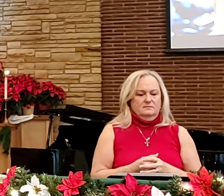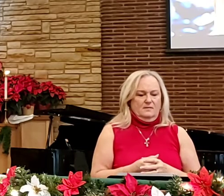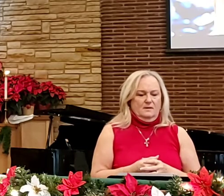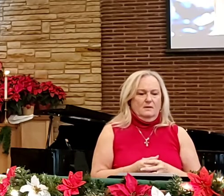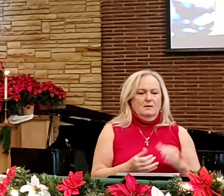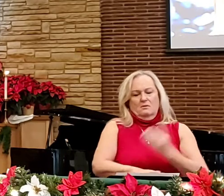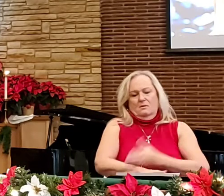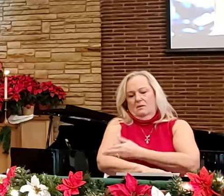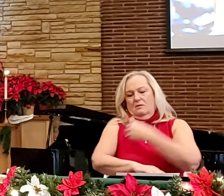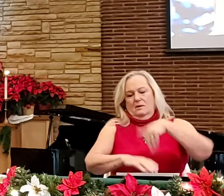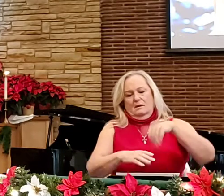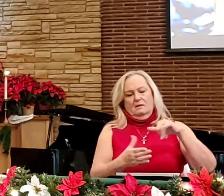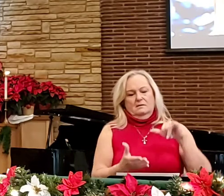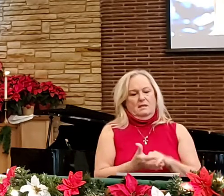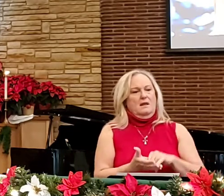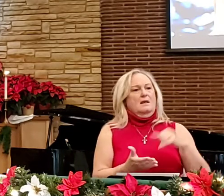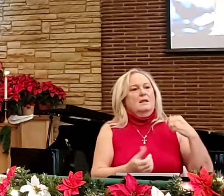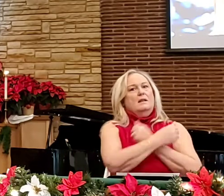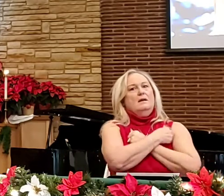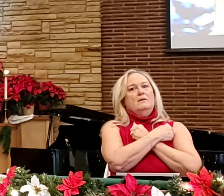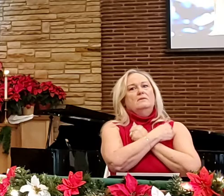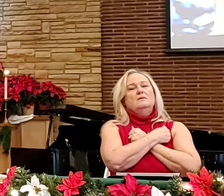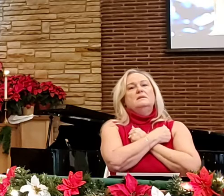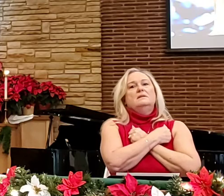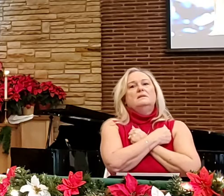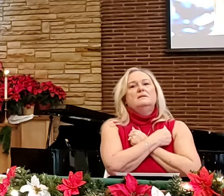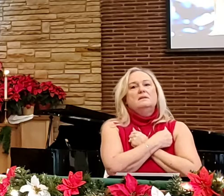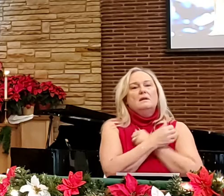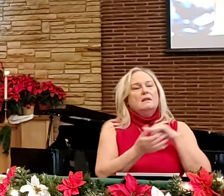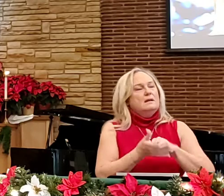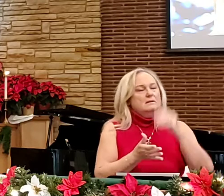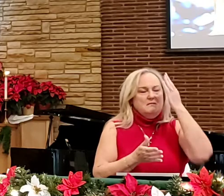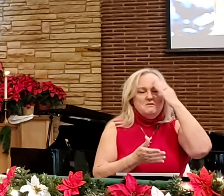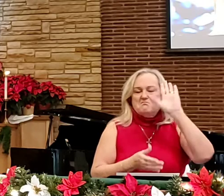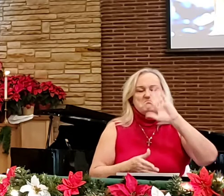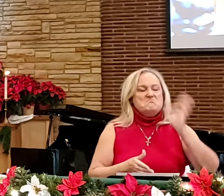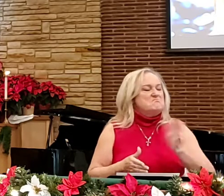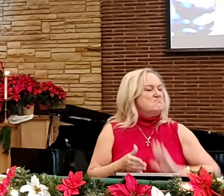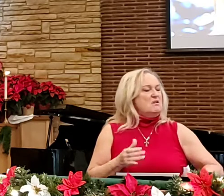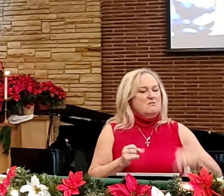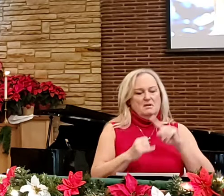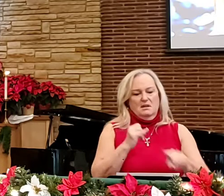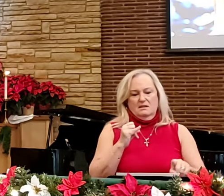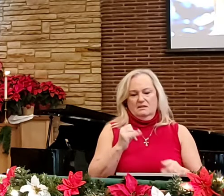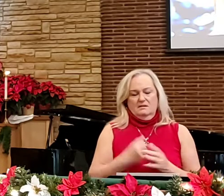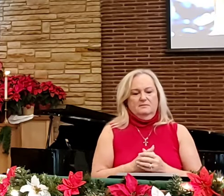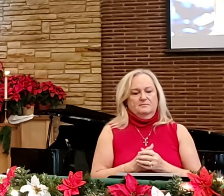And renew in us that love that knows no boundaries,